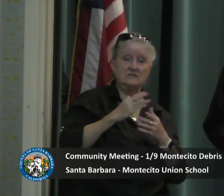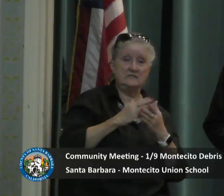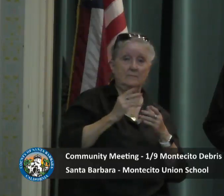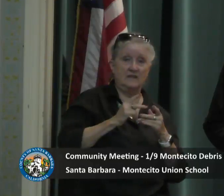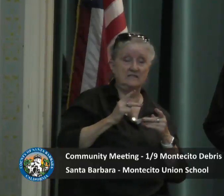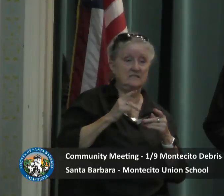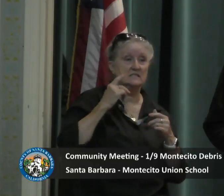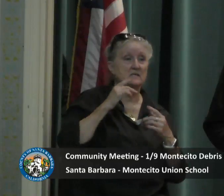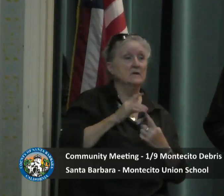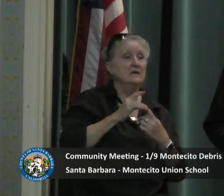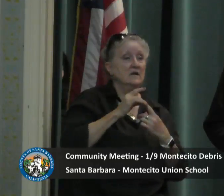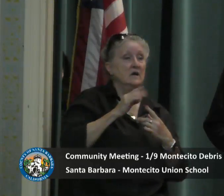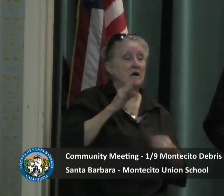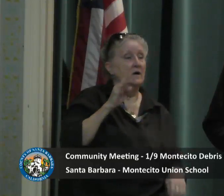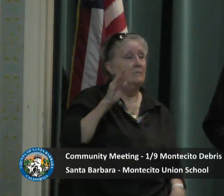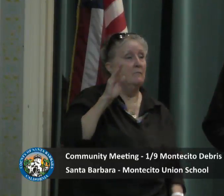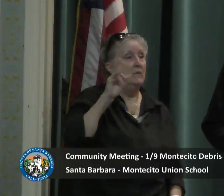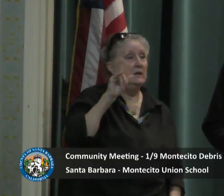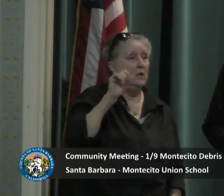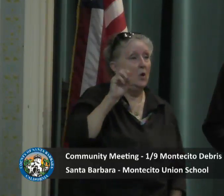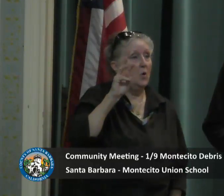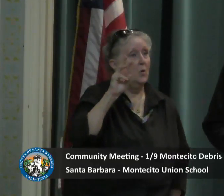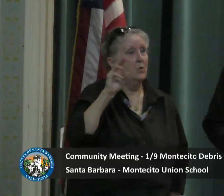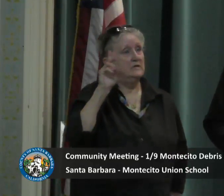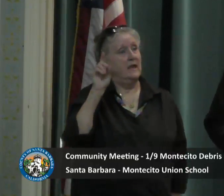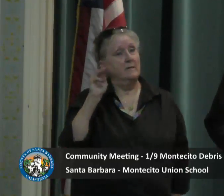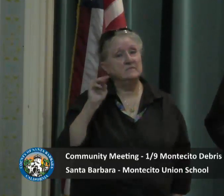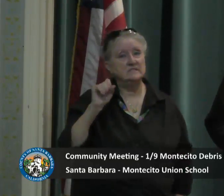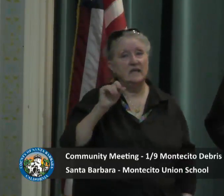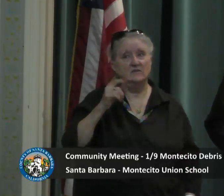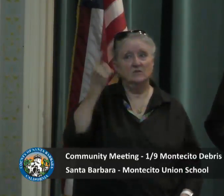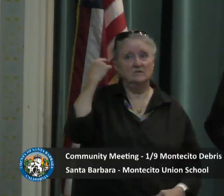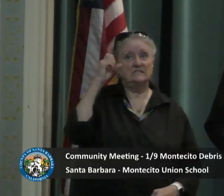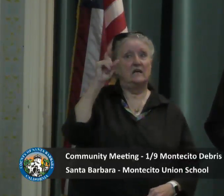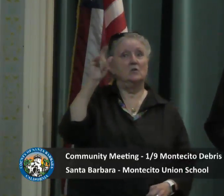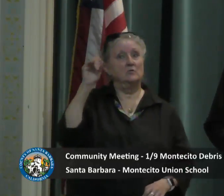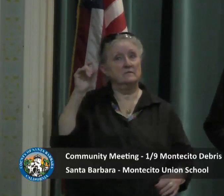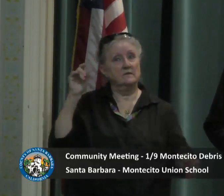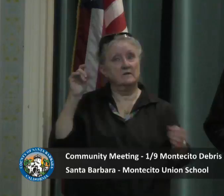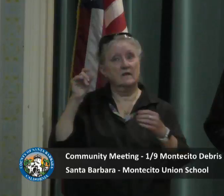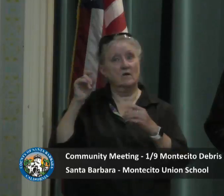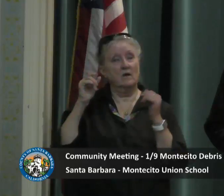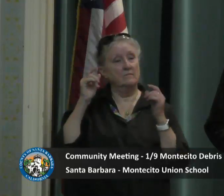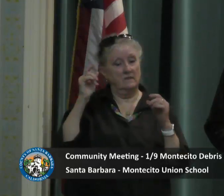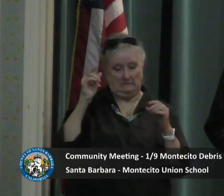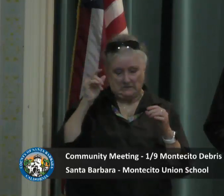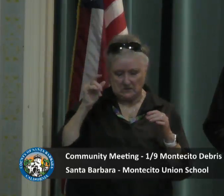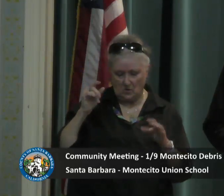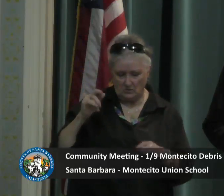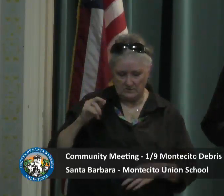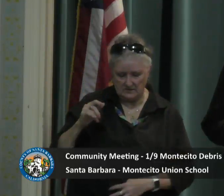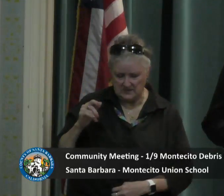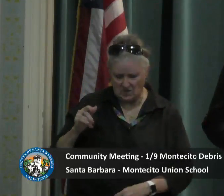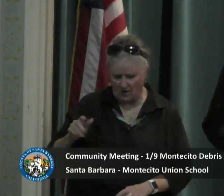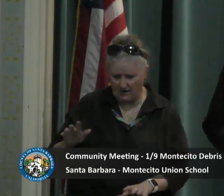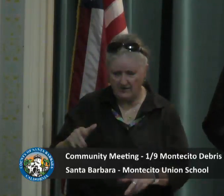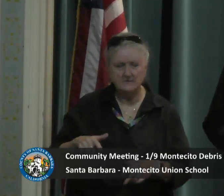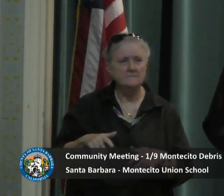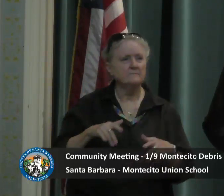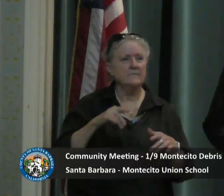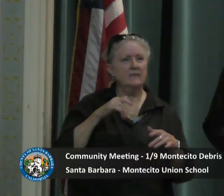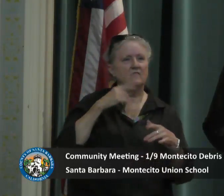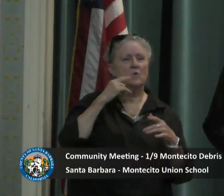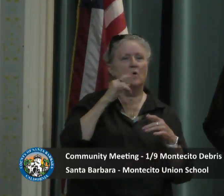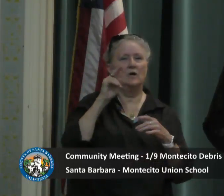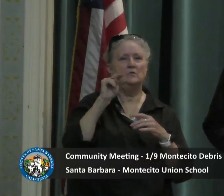some places, particularly below dams. And if you go up into San Luis Obispo County, they're up there for alerting for a nuclear event